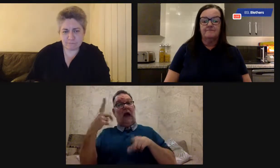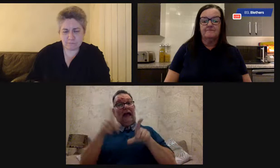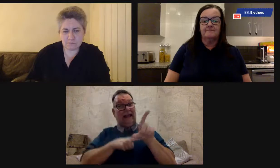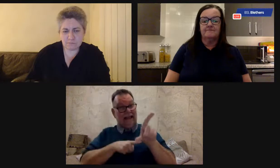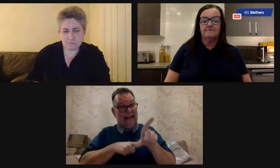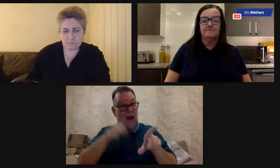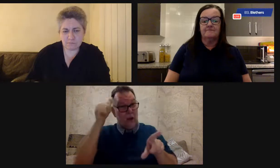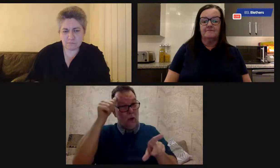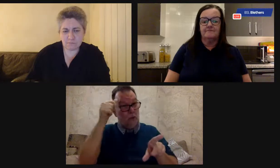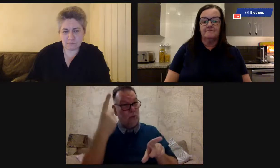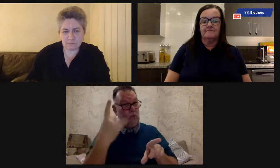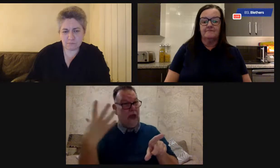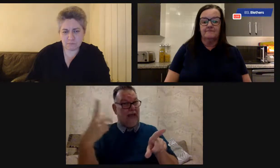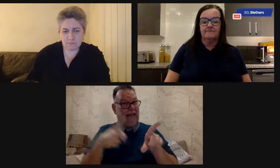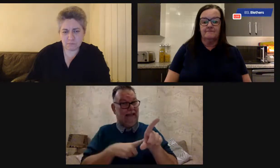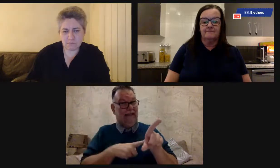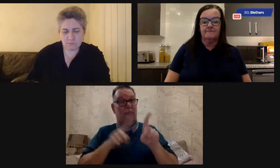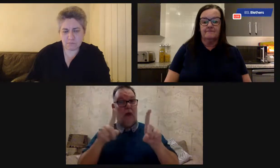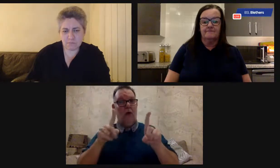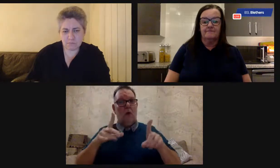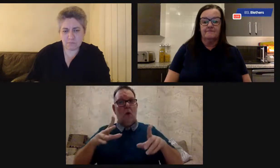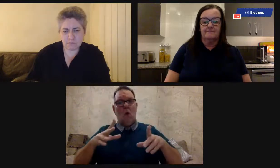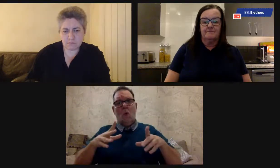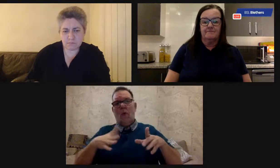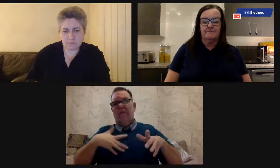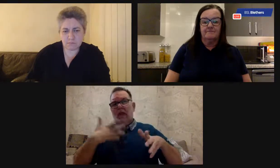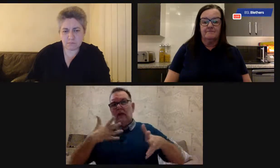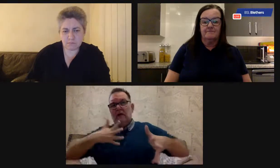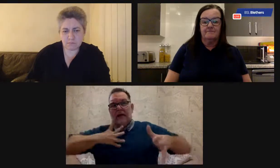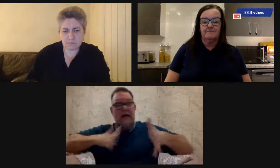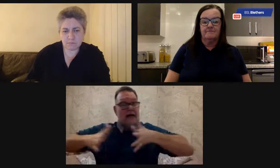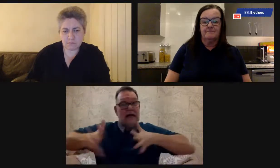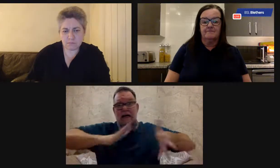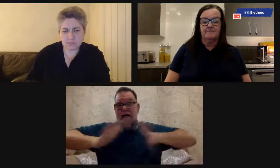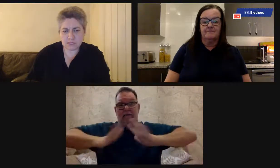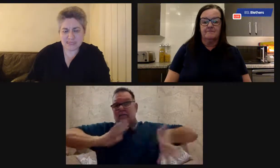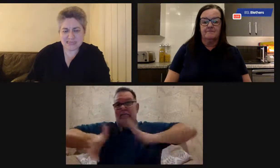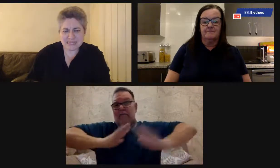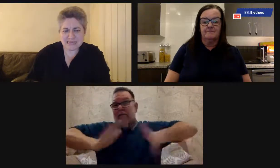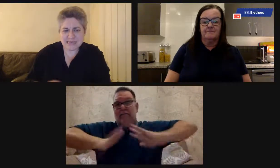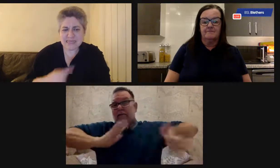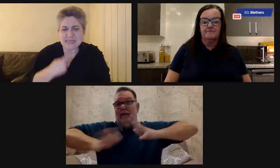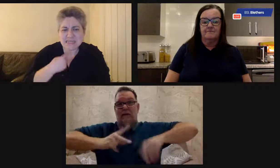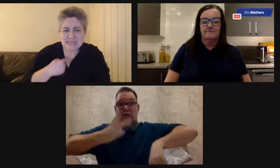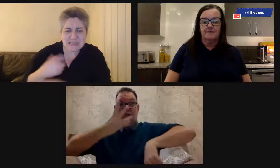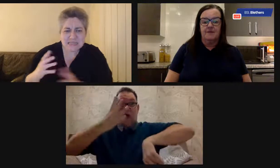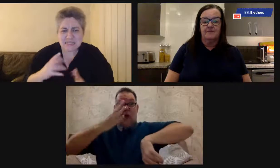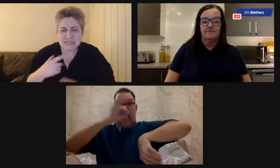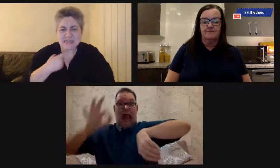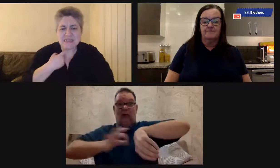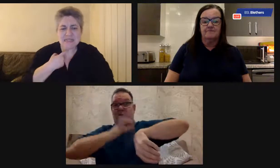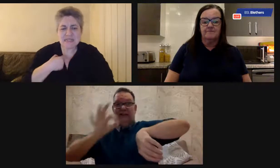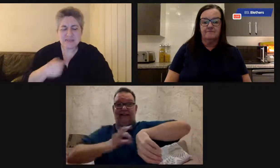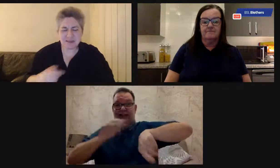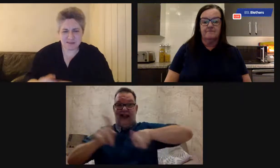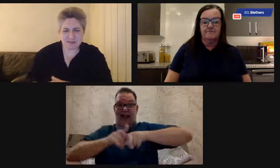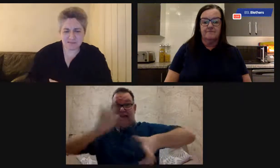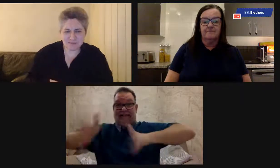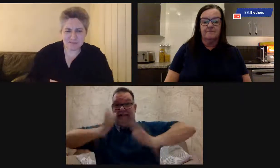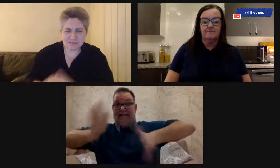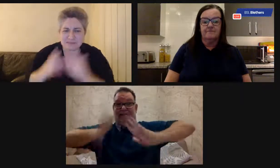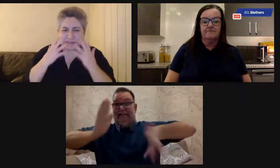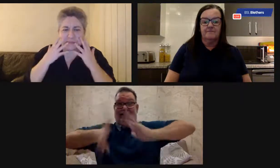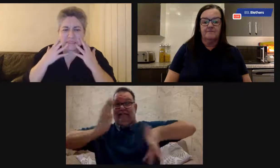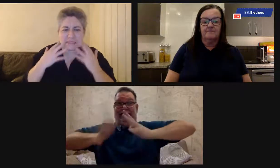club, once a week, and oh, sorry, once every week, and you would know everybody's there.